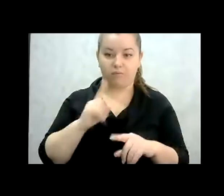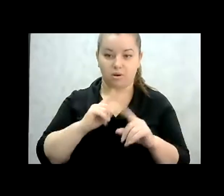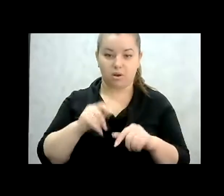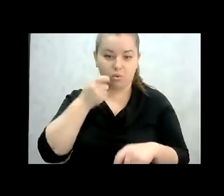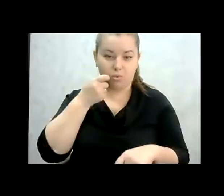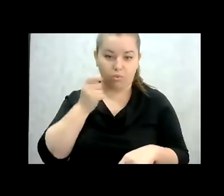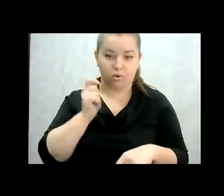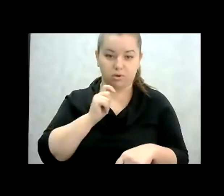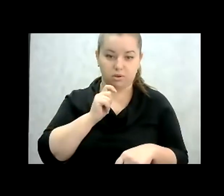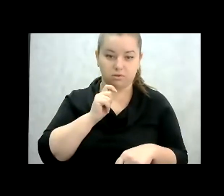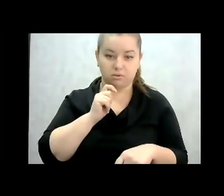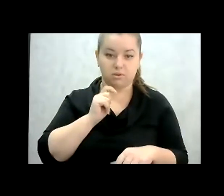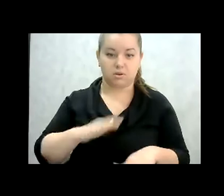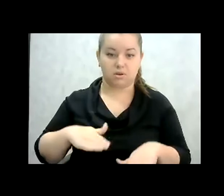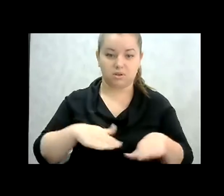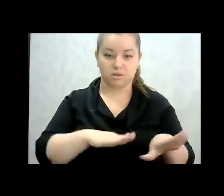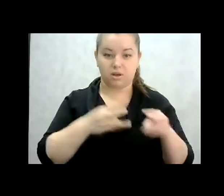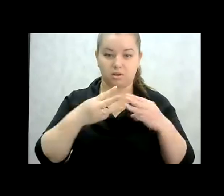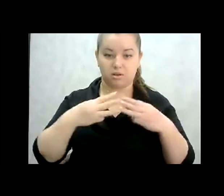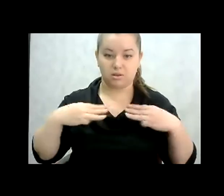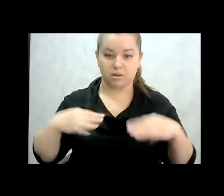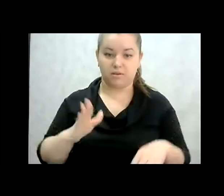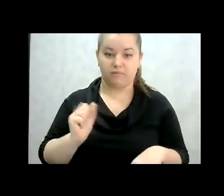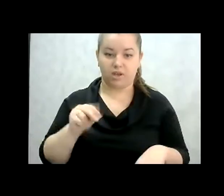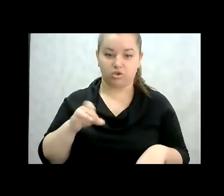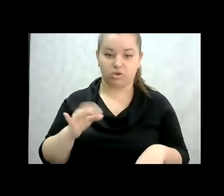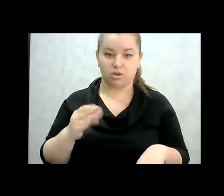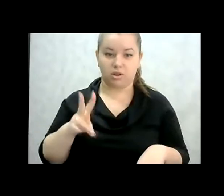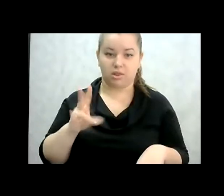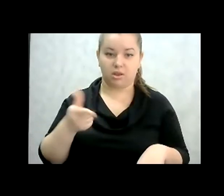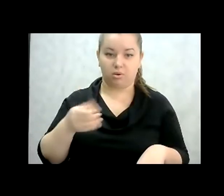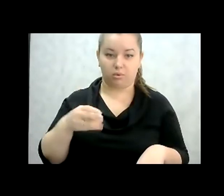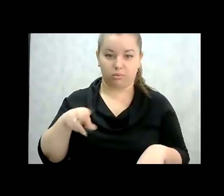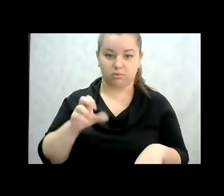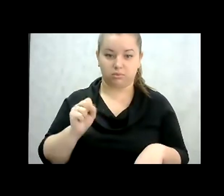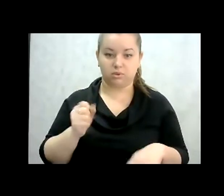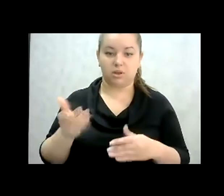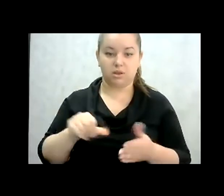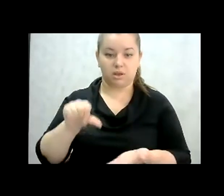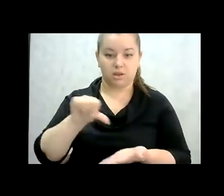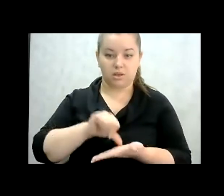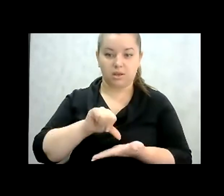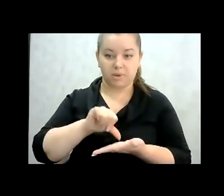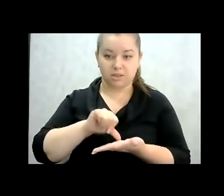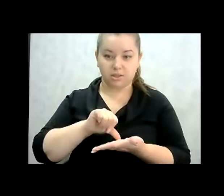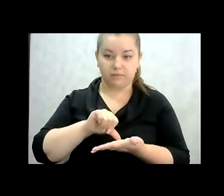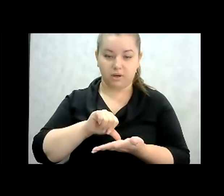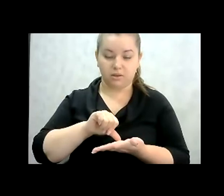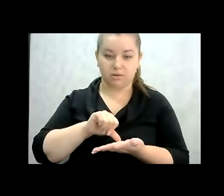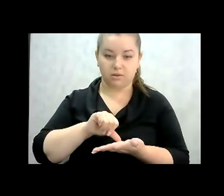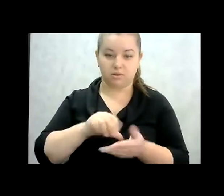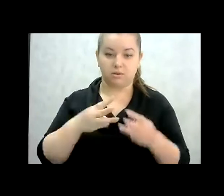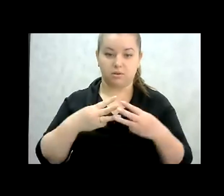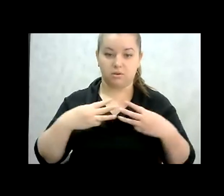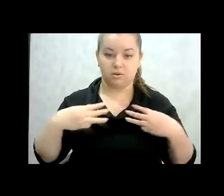Vyacheslav Nehoda from the Ministry of Community and Territorial Development of Ukraine. We have